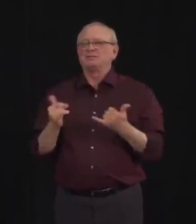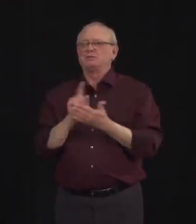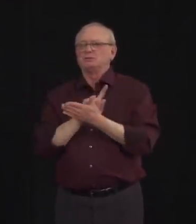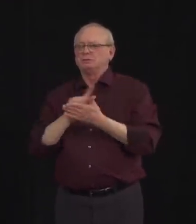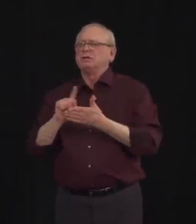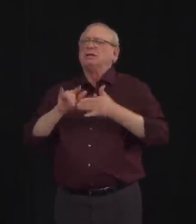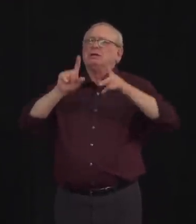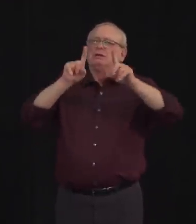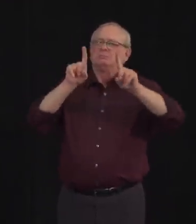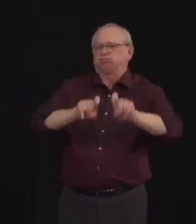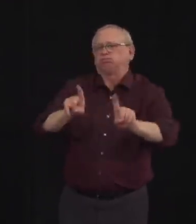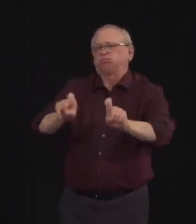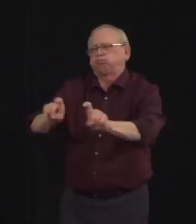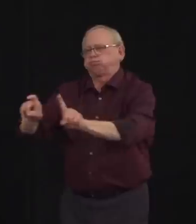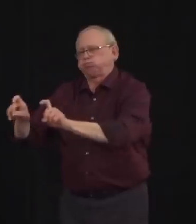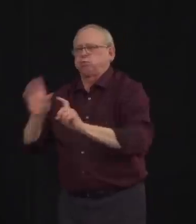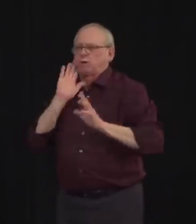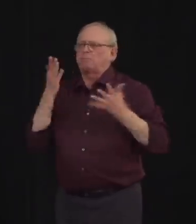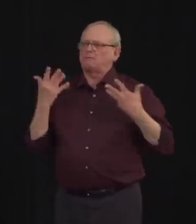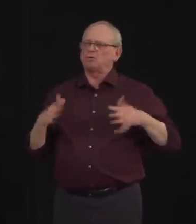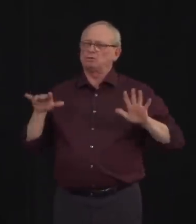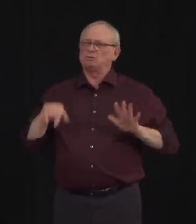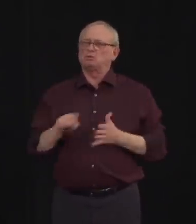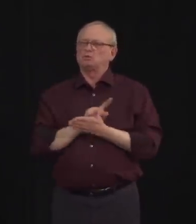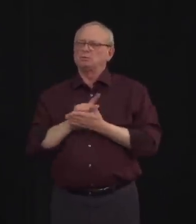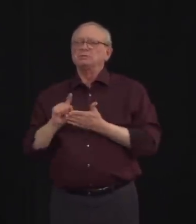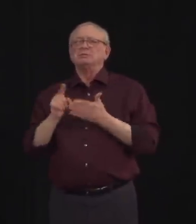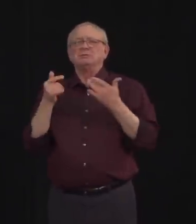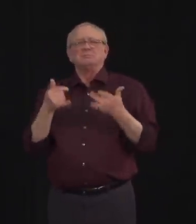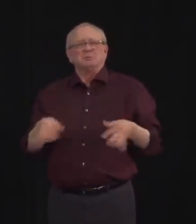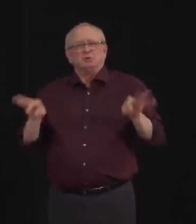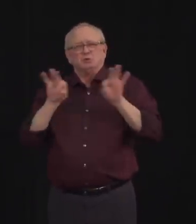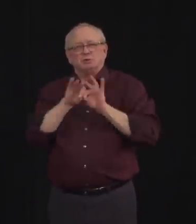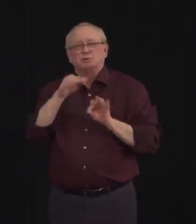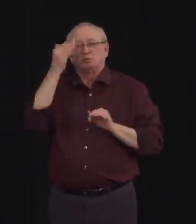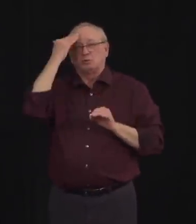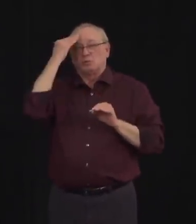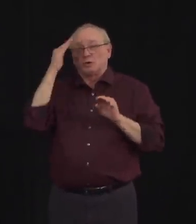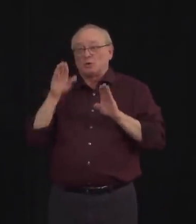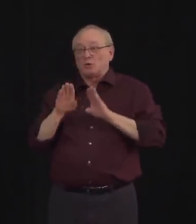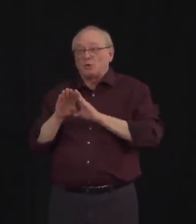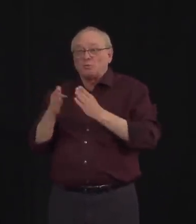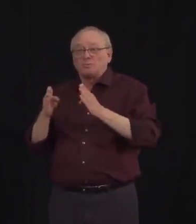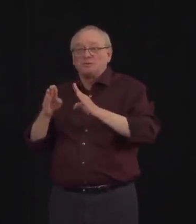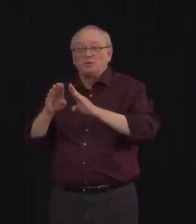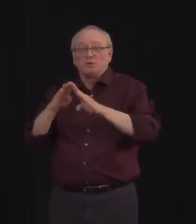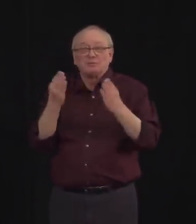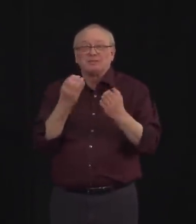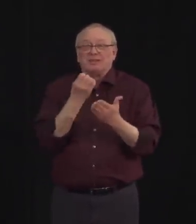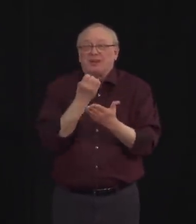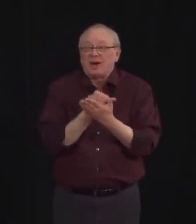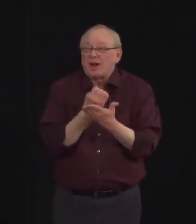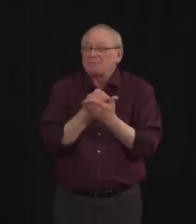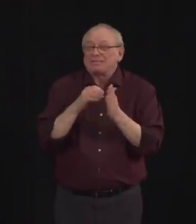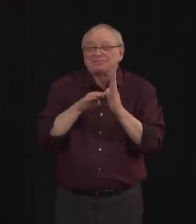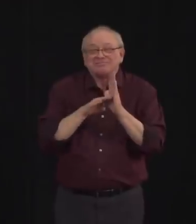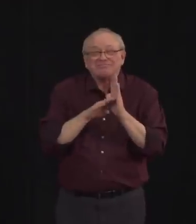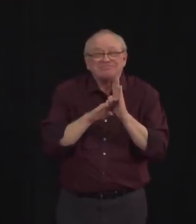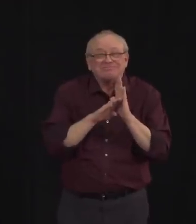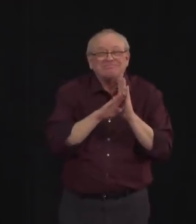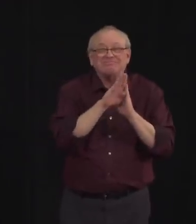is still with us, and we must do everything we can to prevent the spread at home, when we are out, and when we are at